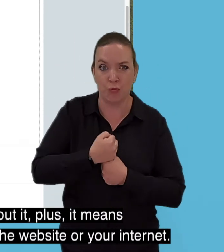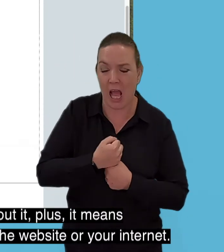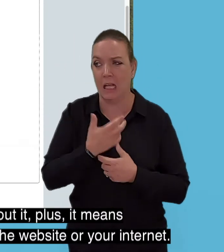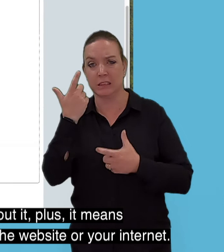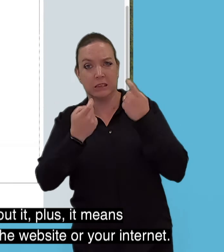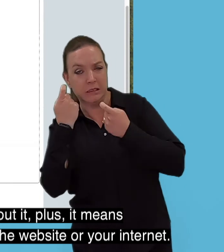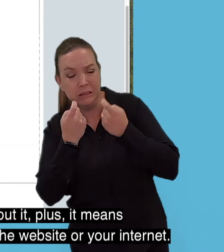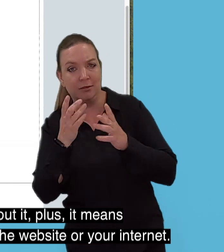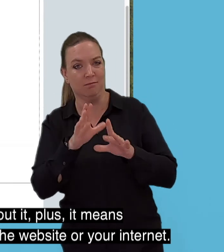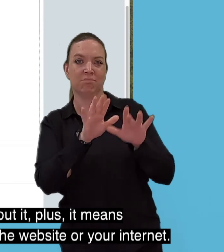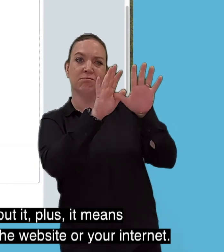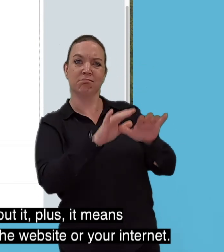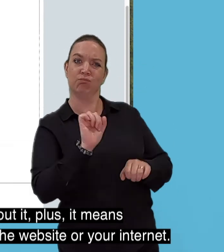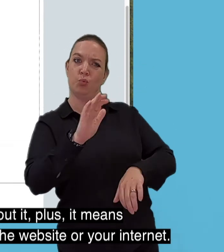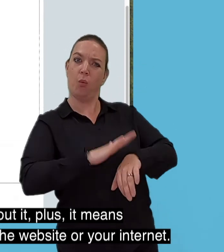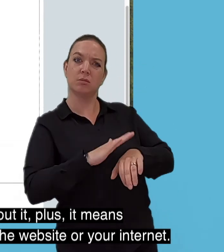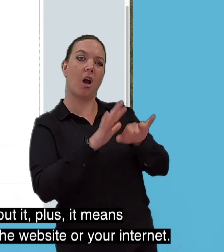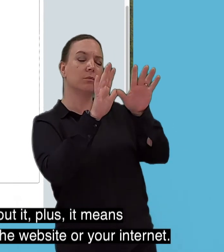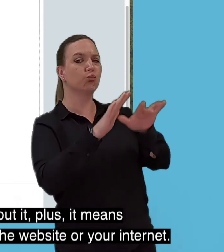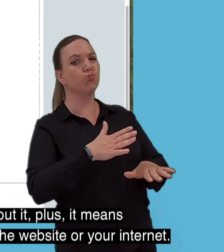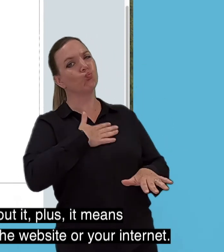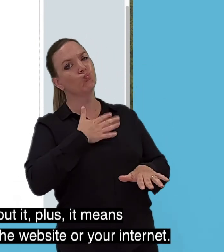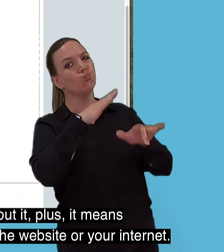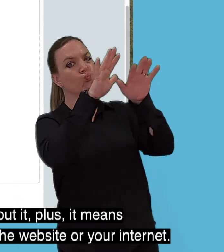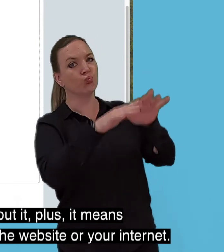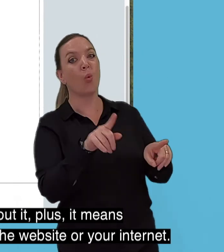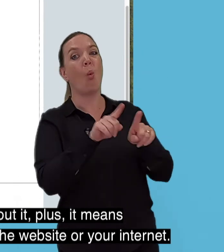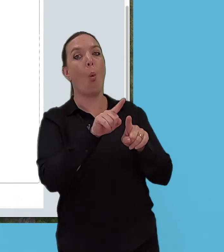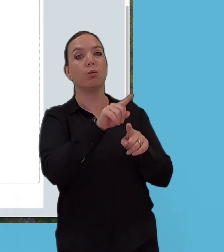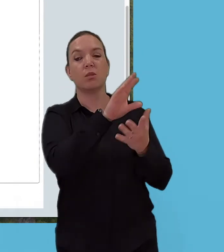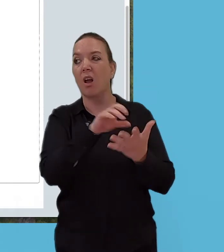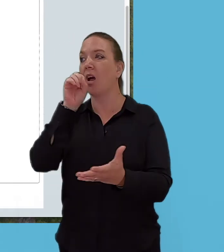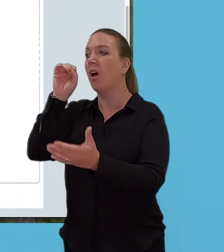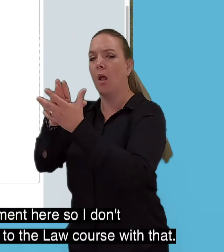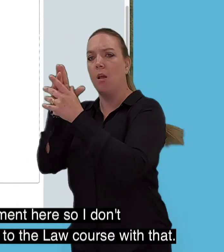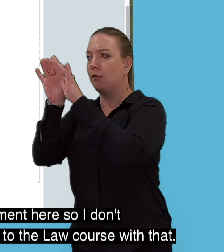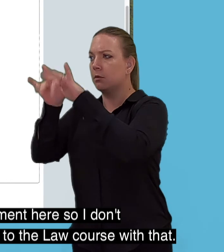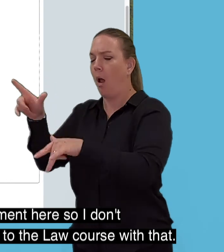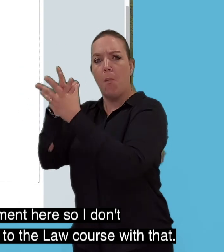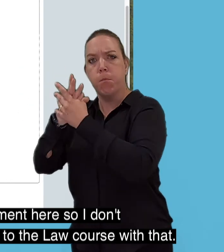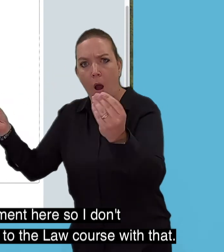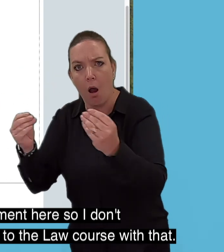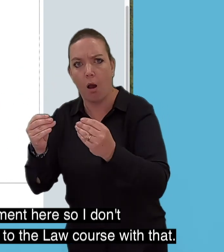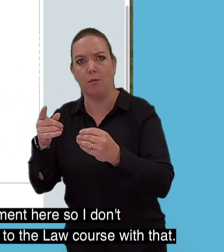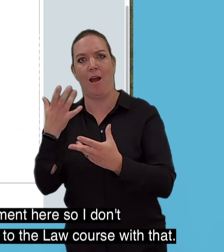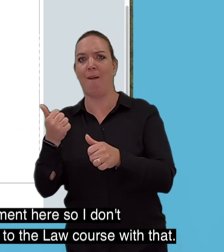about it, plus it means you'll have a backup if anything goes wrong with the website or your internet. I've obviously written a